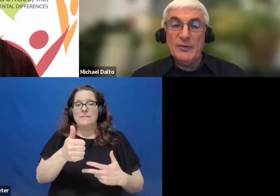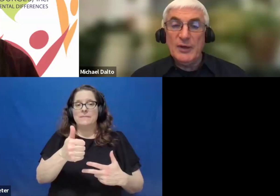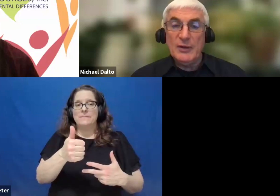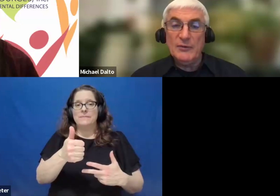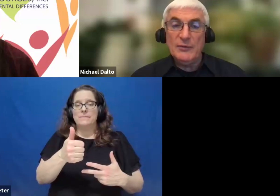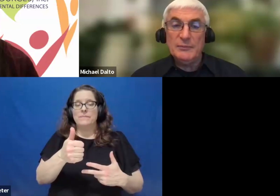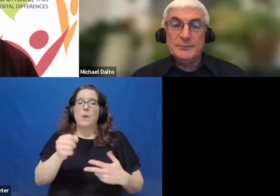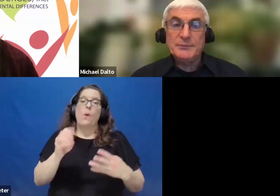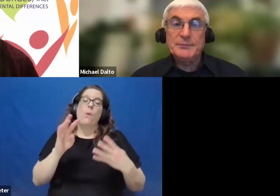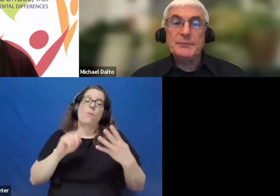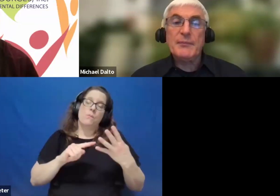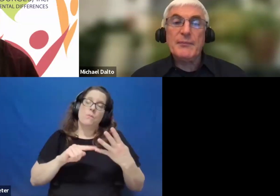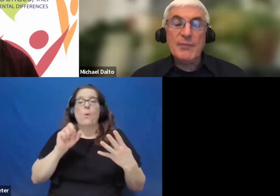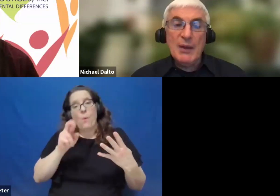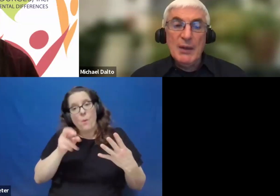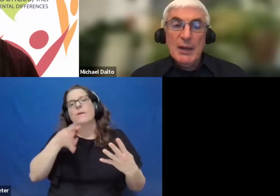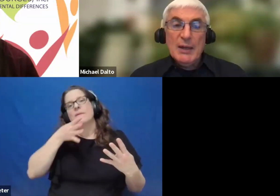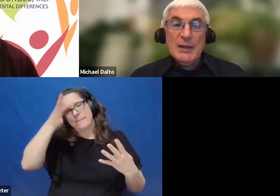is deceased.